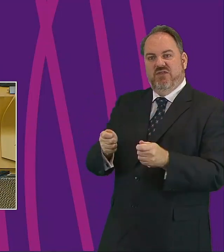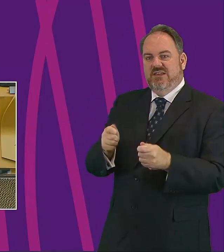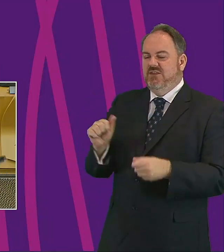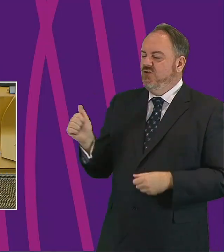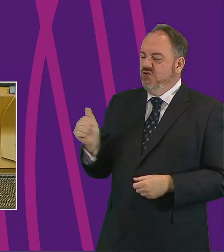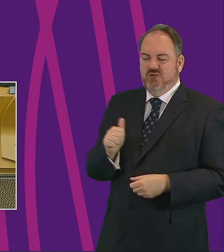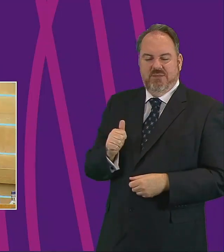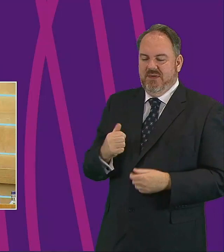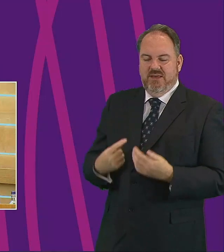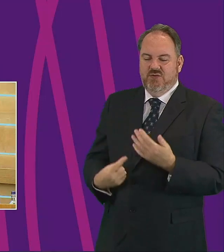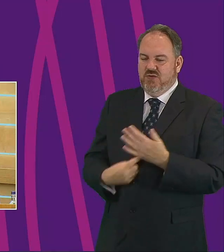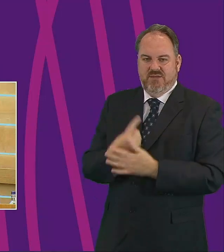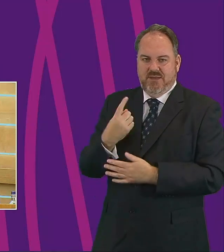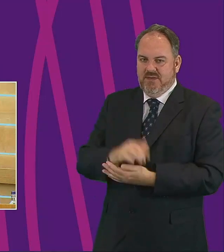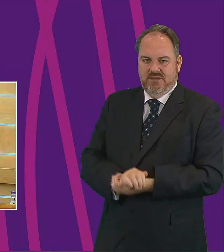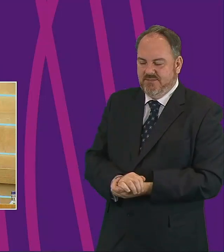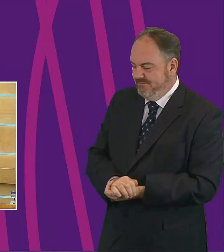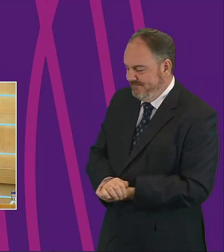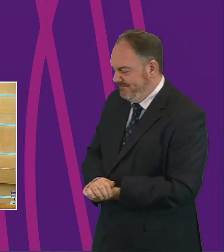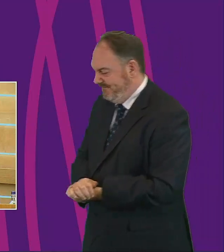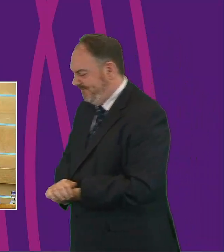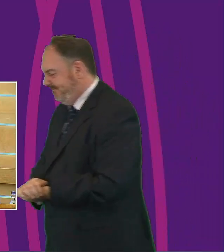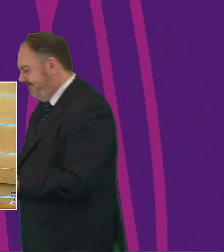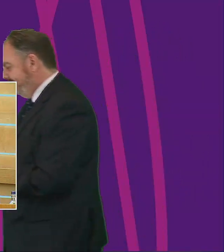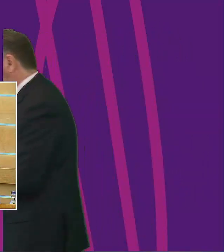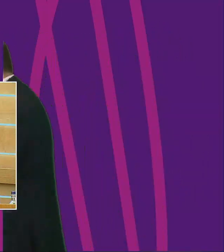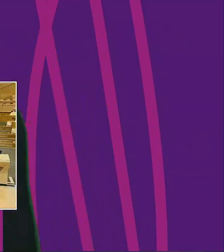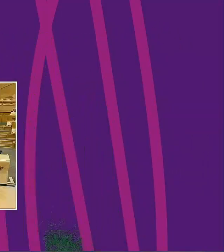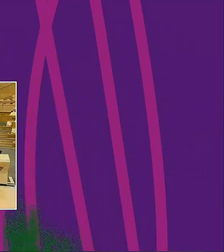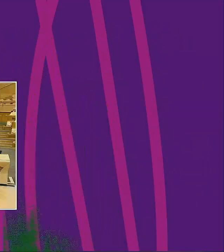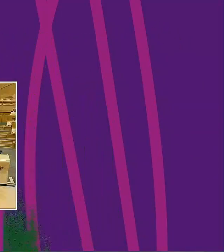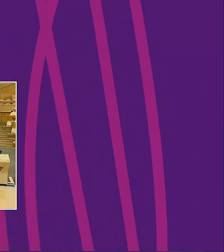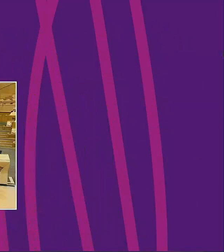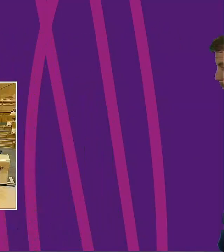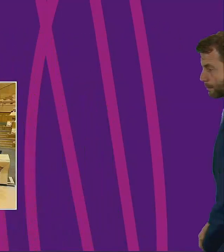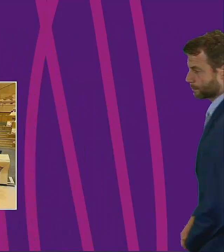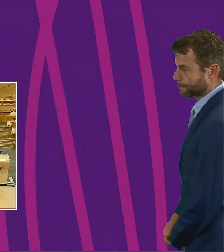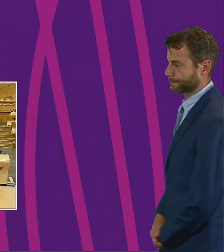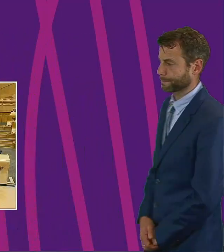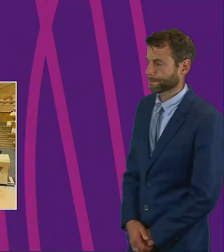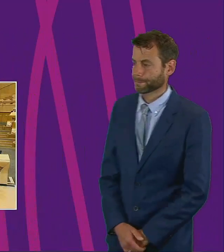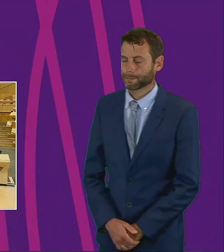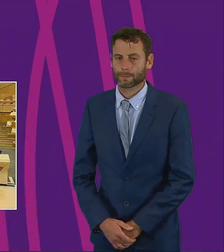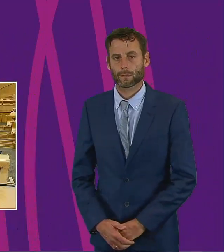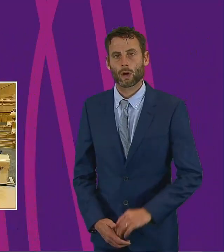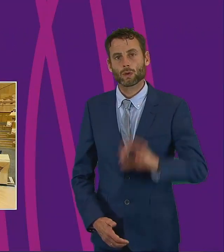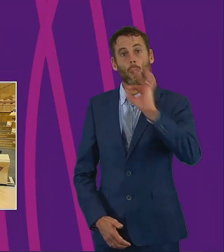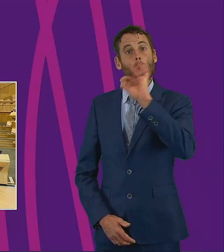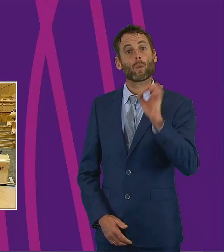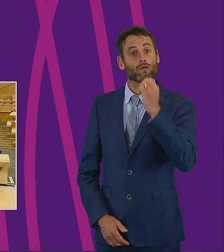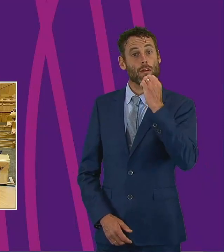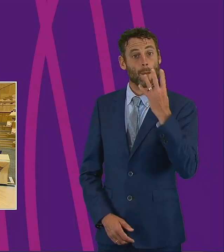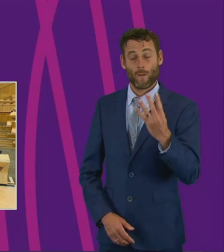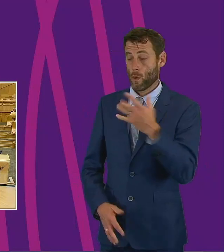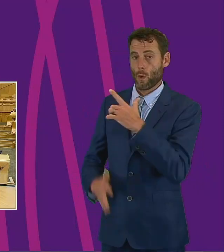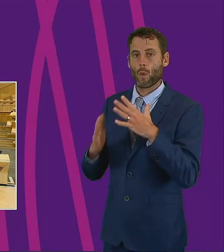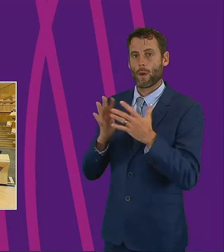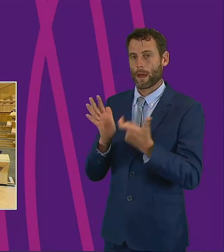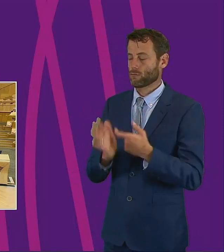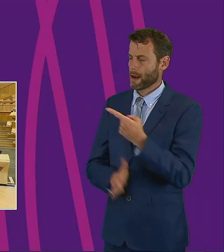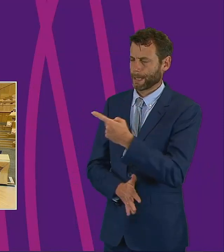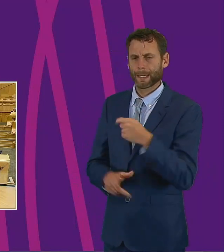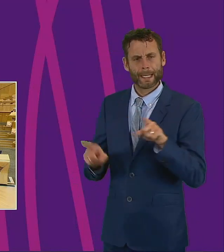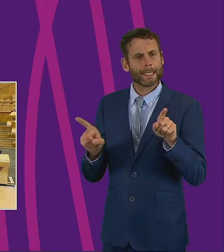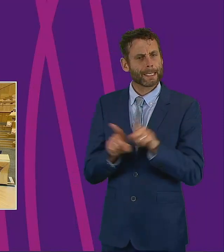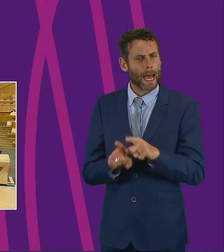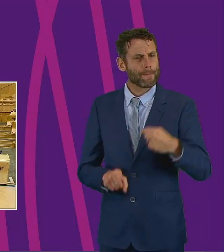love. Question number 4, Willie Rennie. I share the grief felt by others on the tragic death of Mercy Baguma,